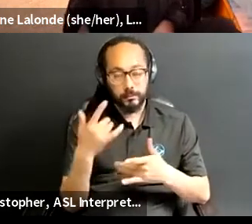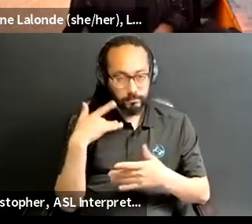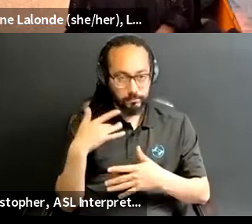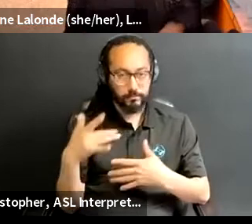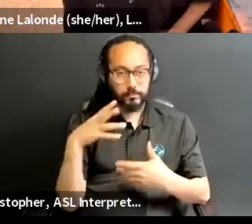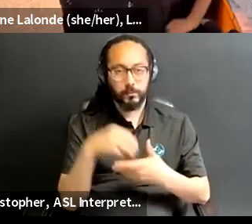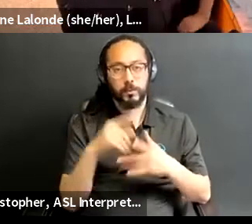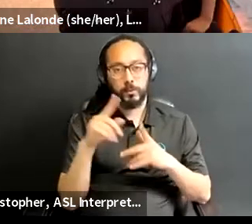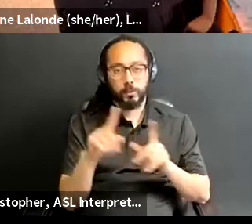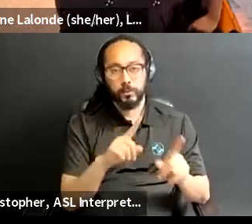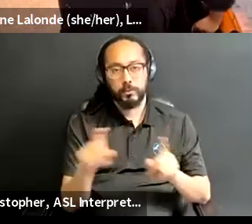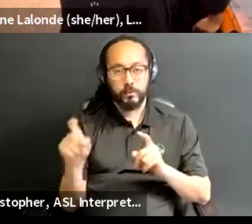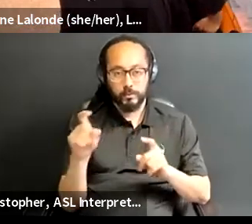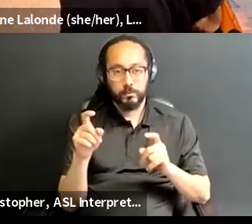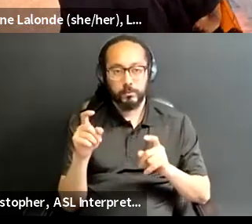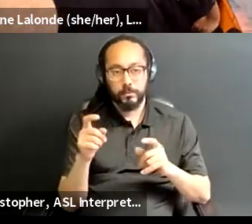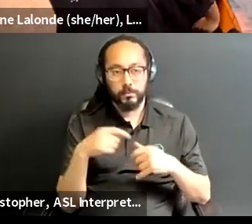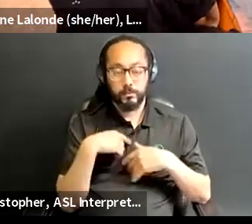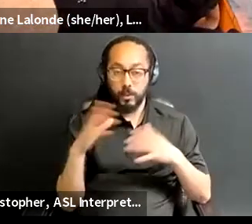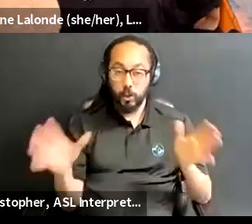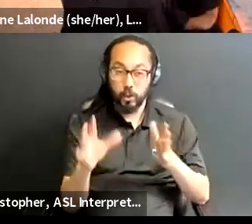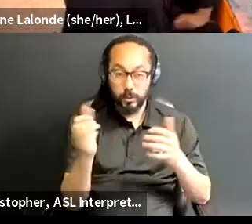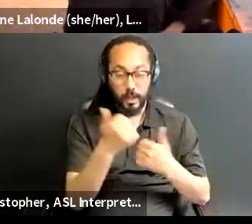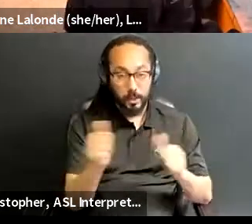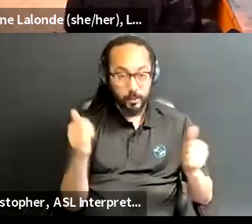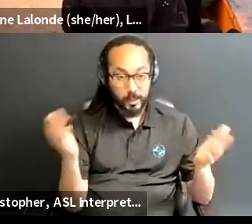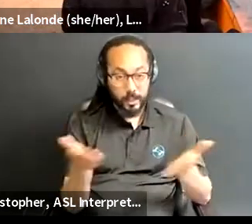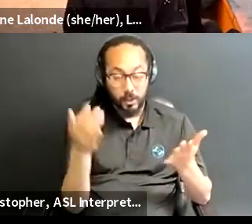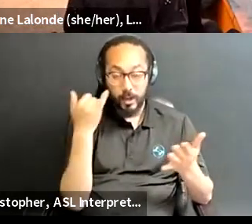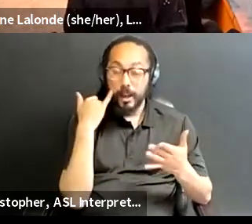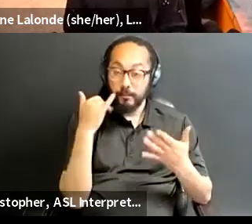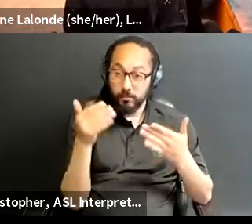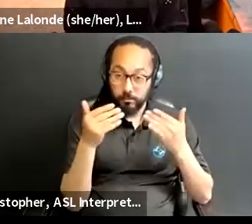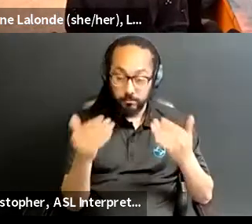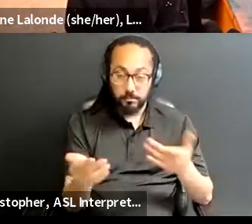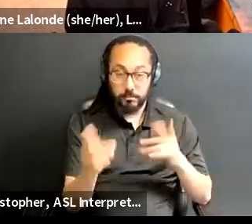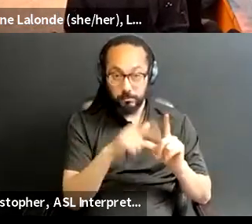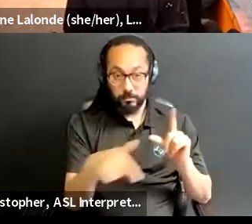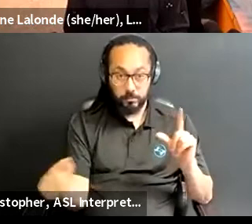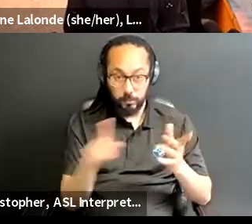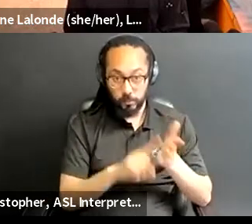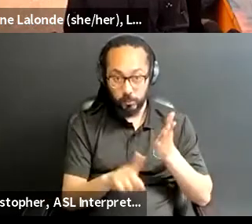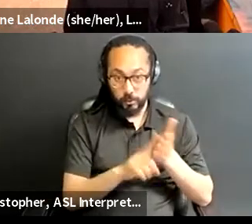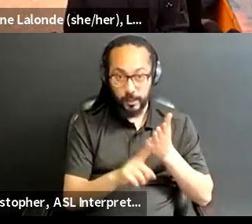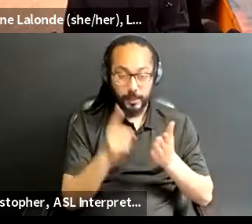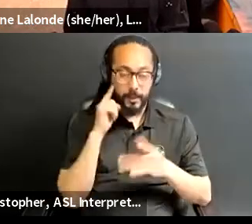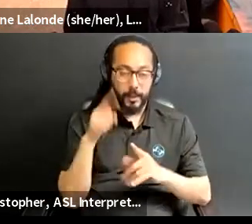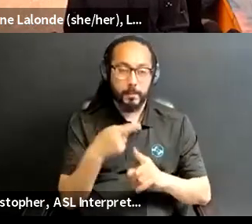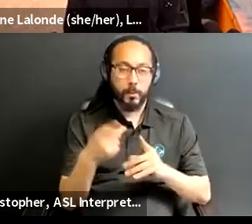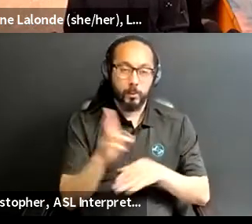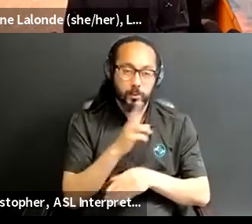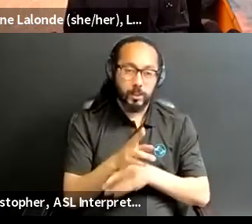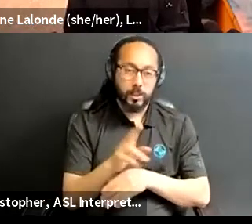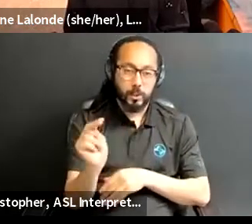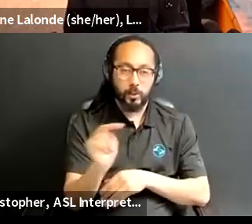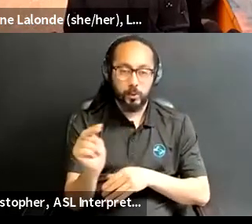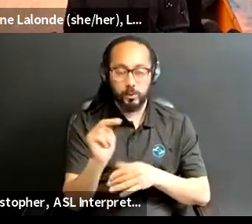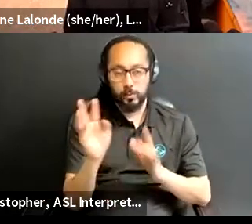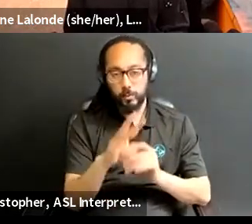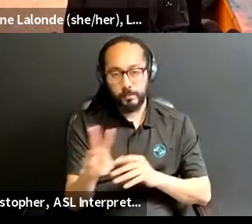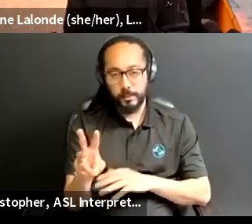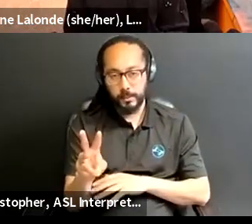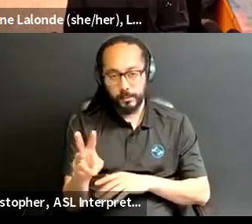would encourage anyone here, if they're engaging in 2S LGBTQI research, to consider using a neutral link like the way that we